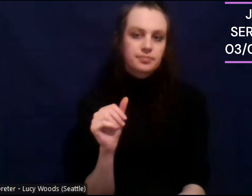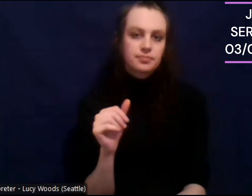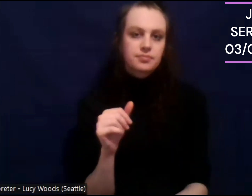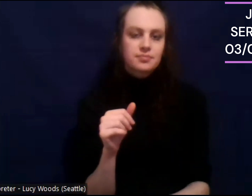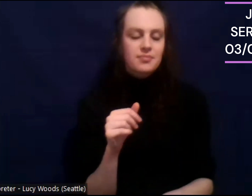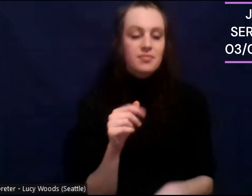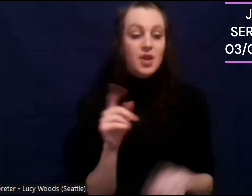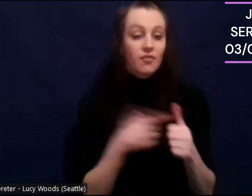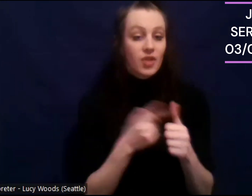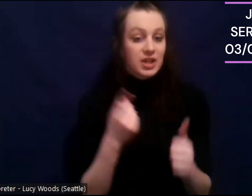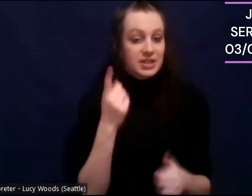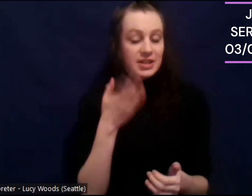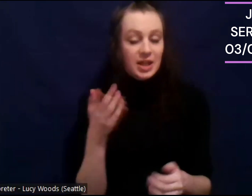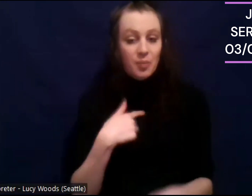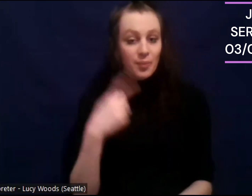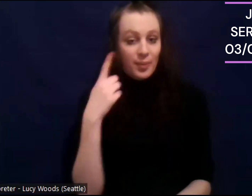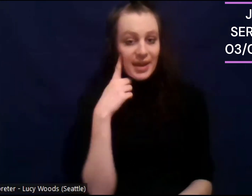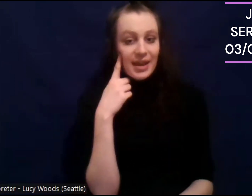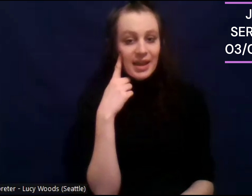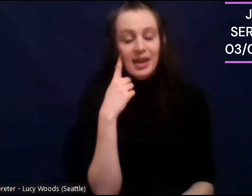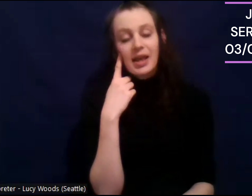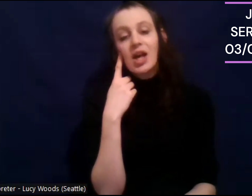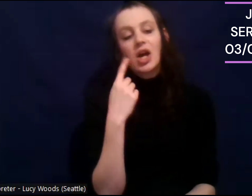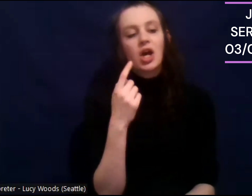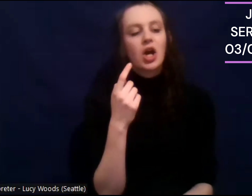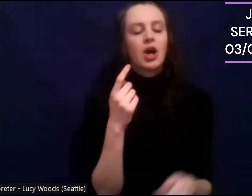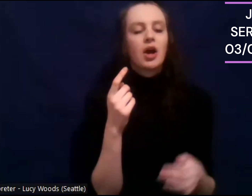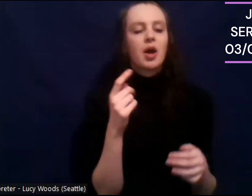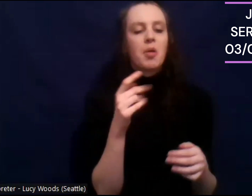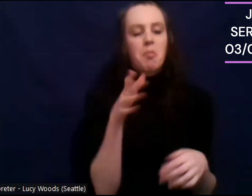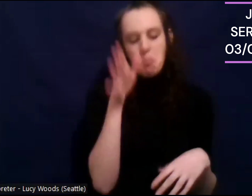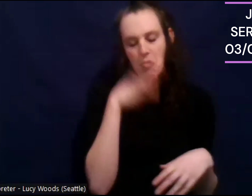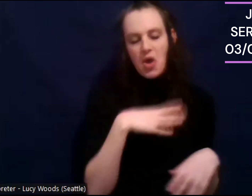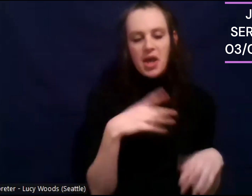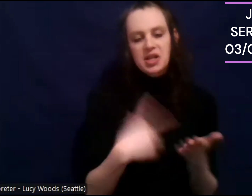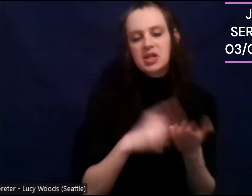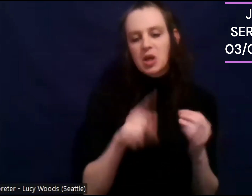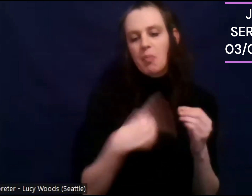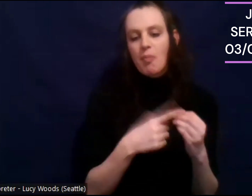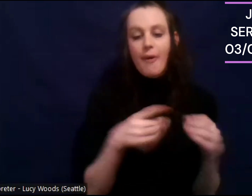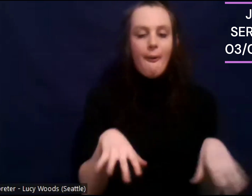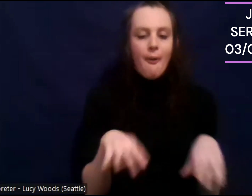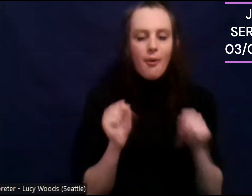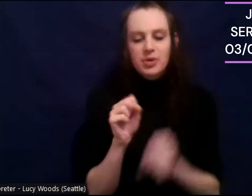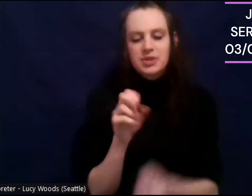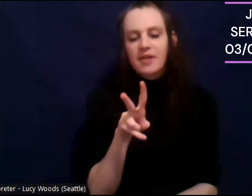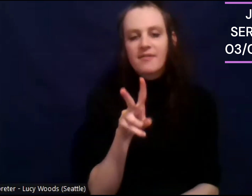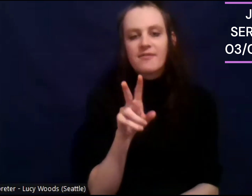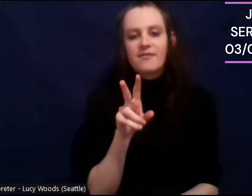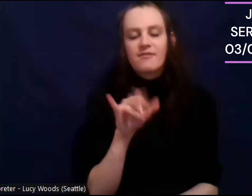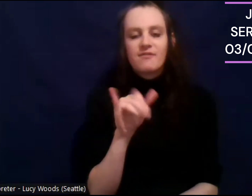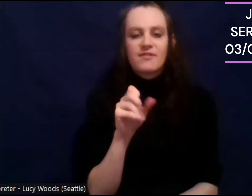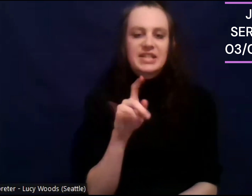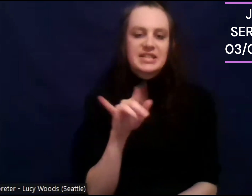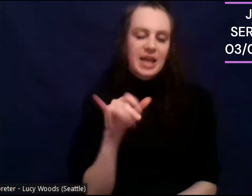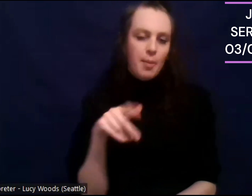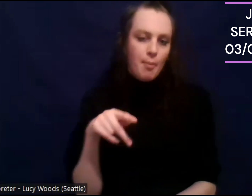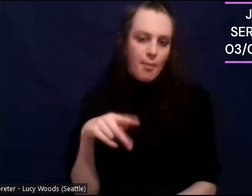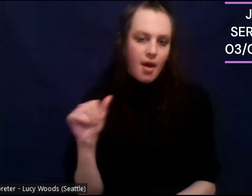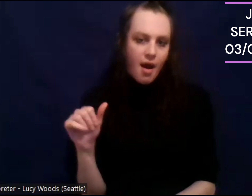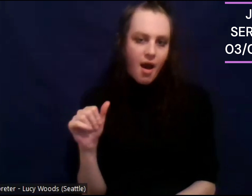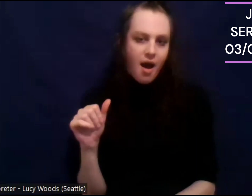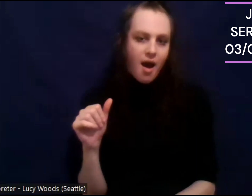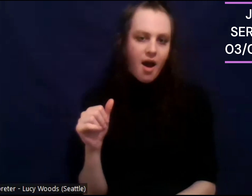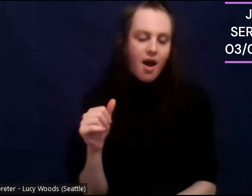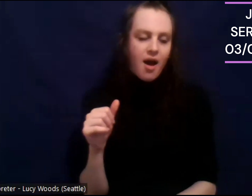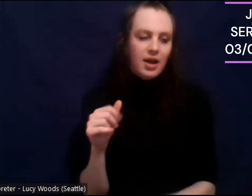hosting WhiskyPaw and they need help on their committee. And I was like, all right, man, like whatever, dude. Like that's what I get for having ideas about what I